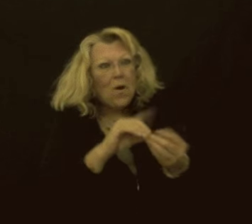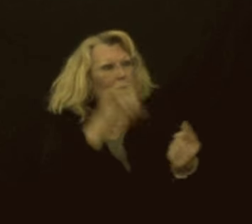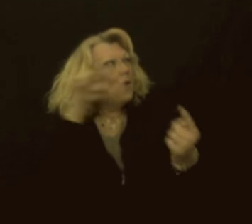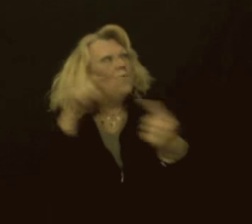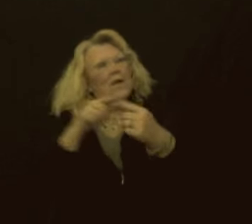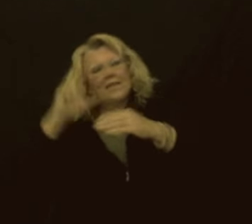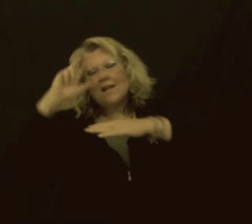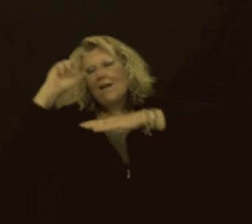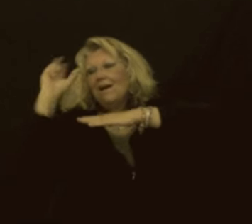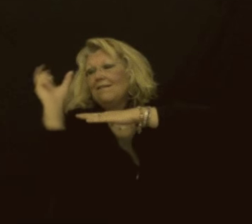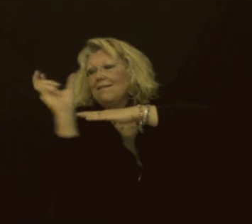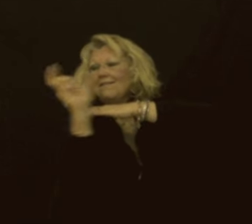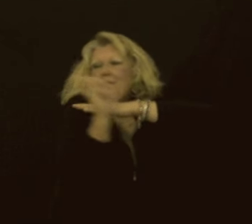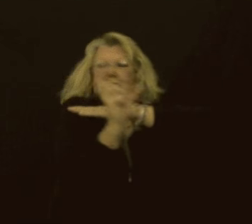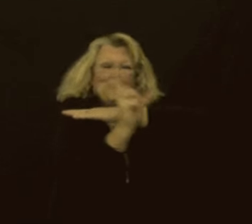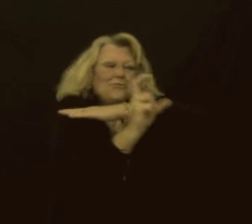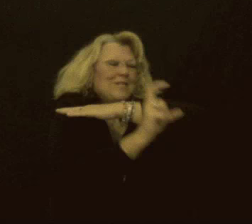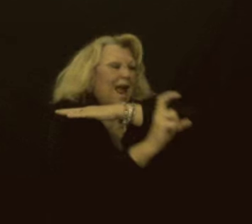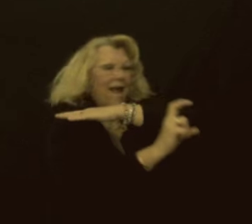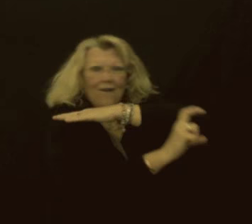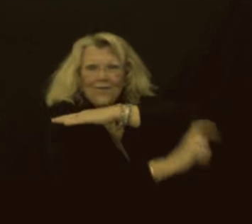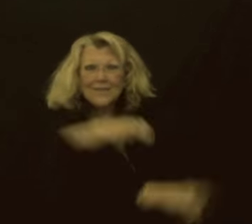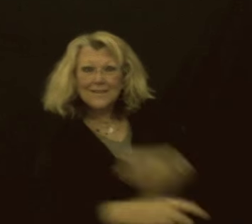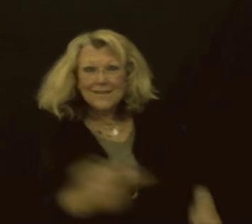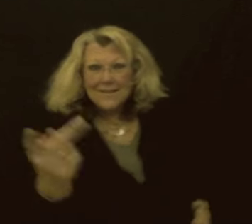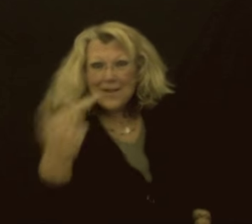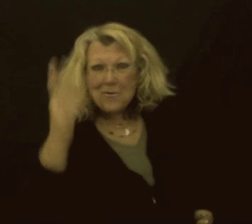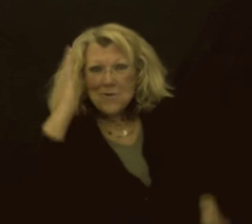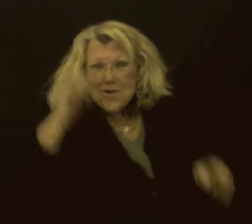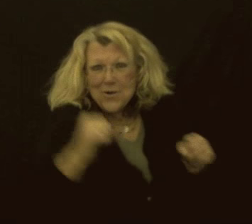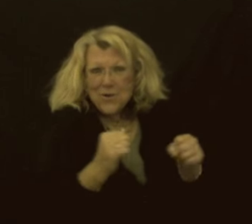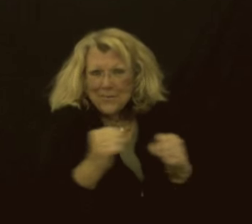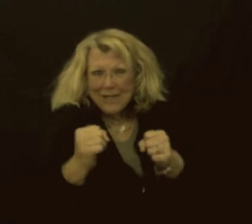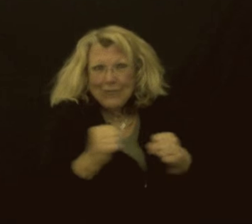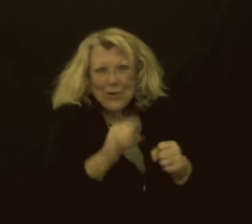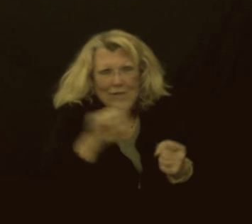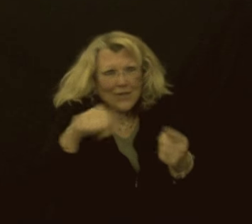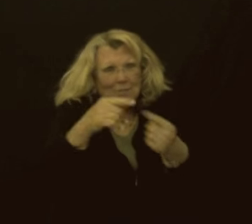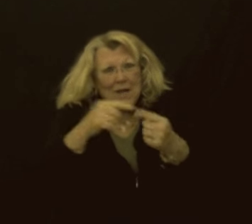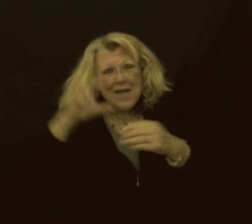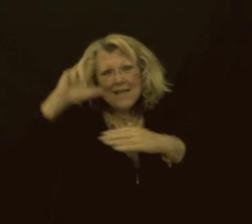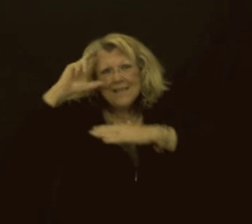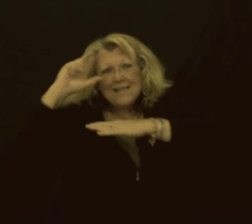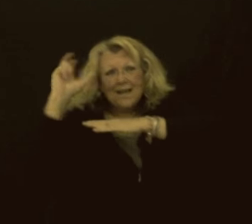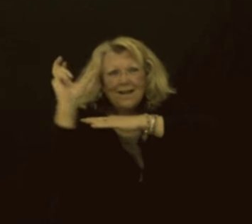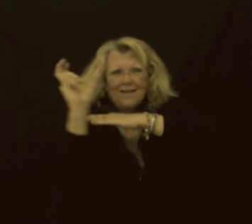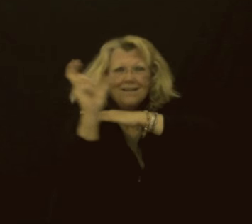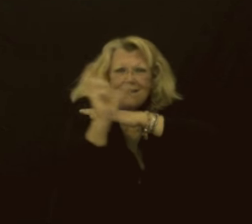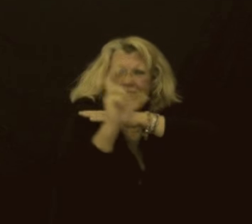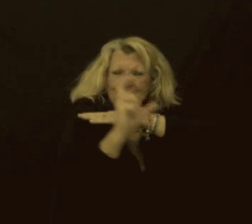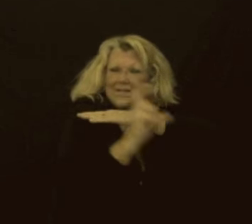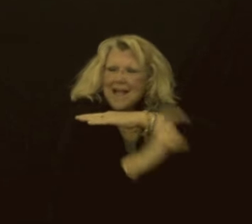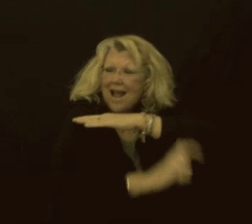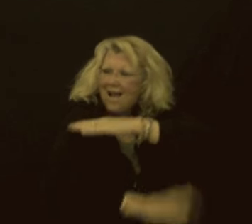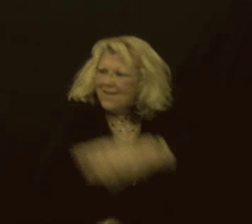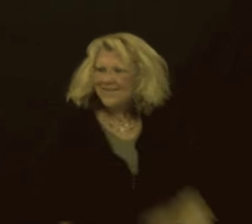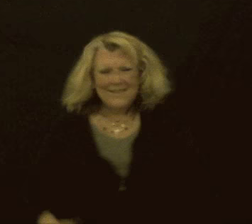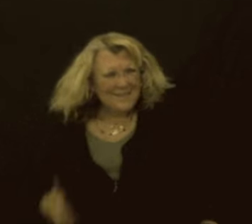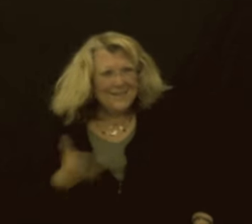When the sun goes down, we'll be grooving. When the sun goes down,